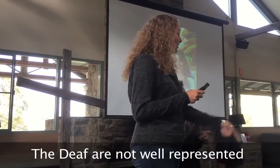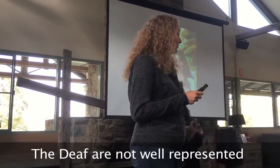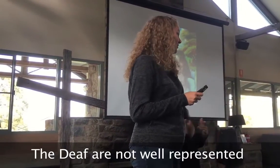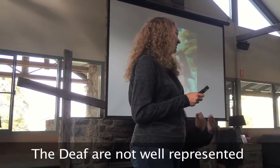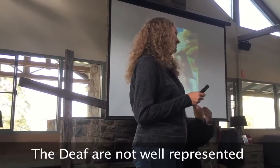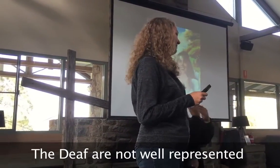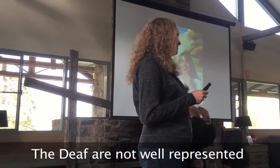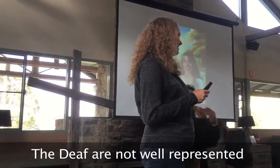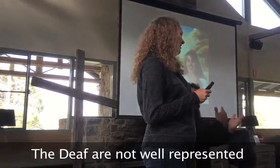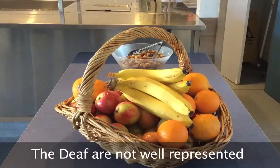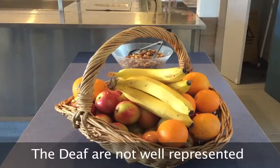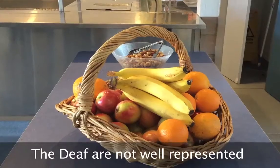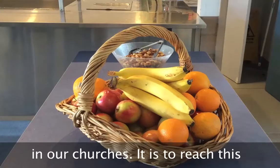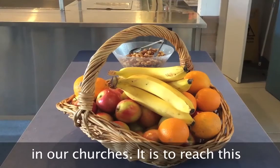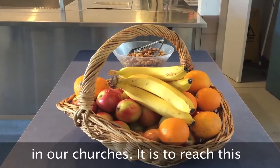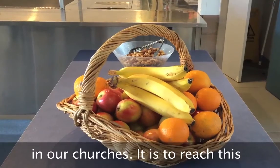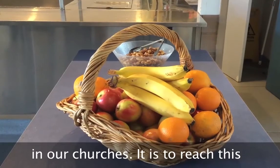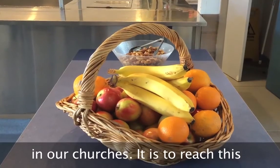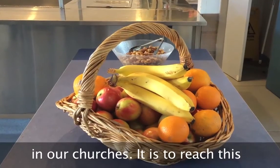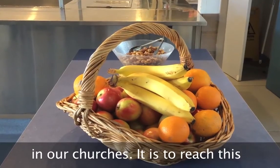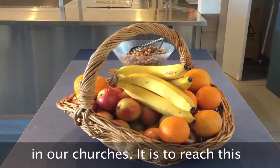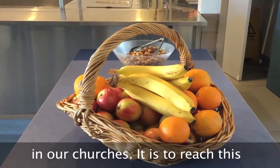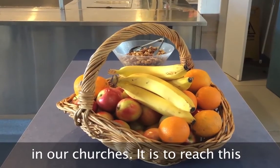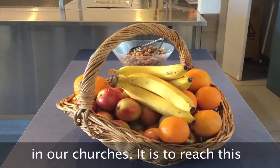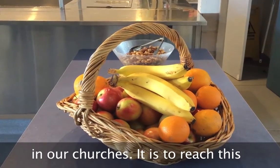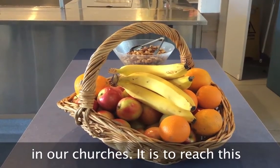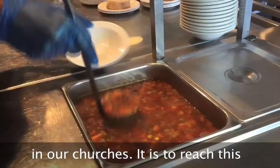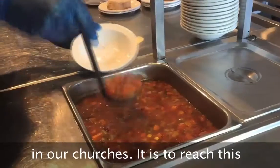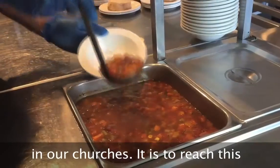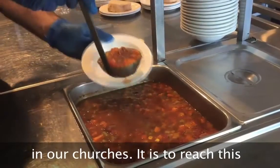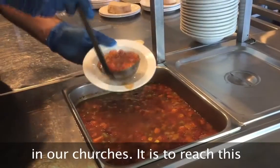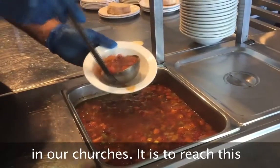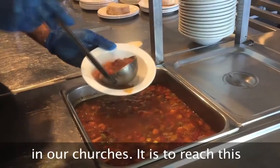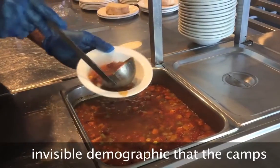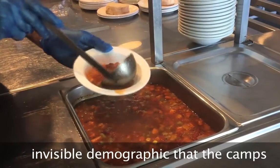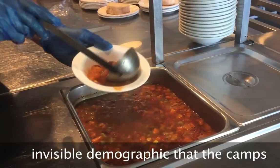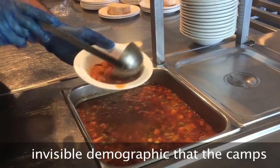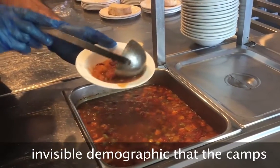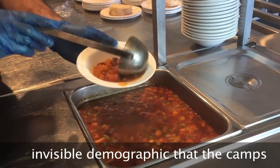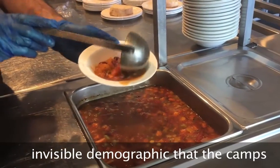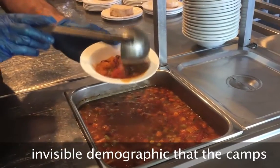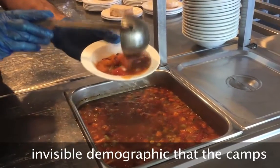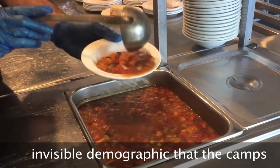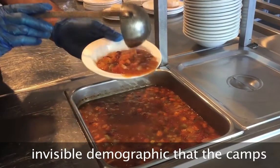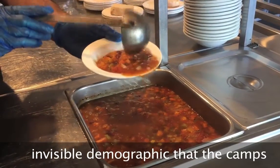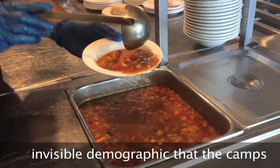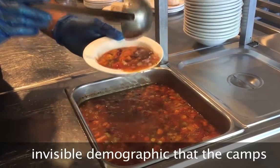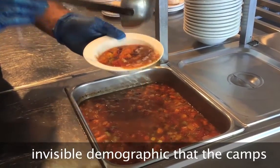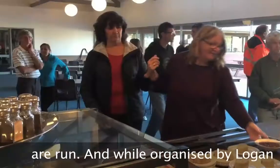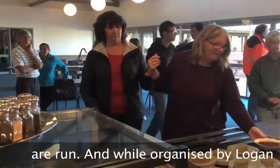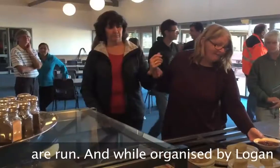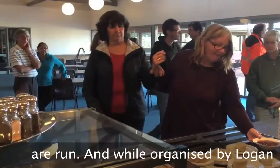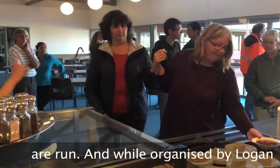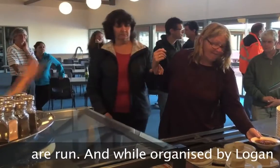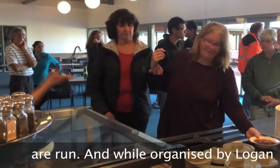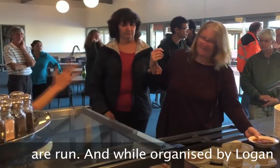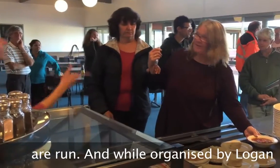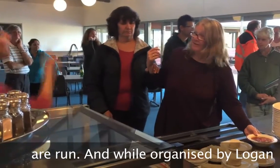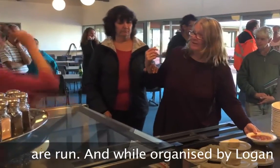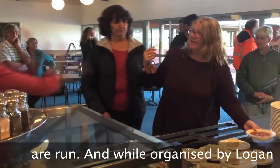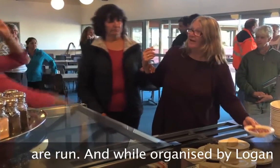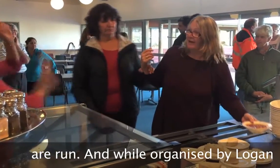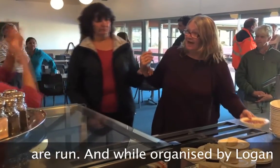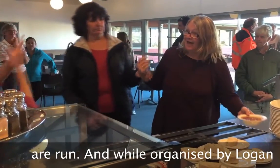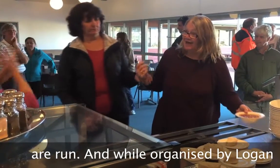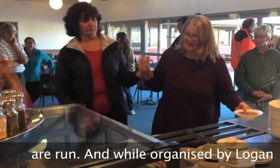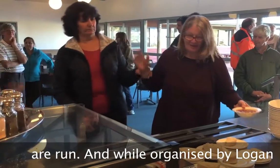The deaf are not well represented in our churches. It is to reach this invisible demographic that the camps are run.